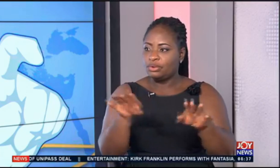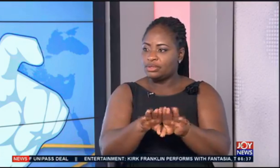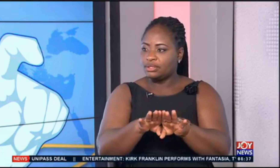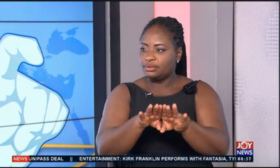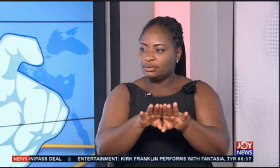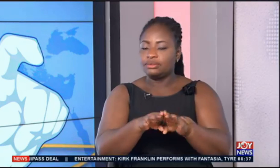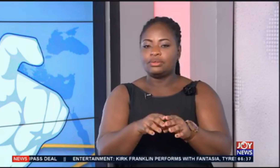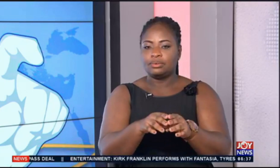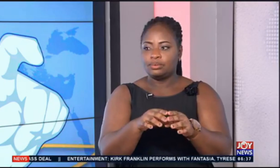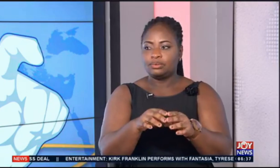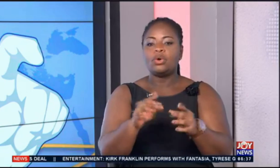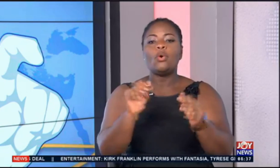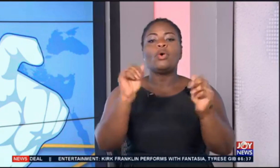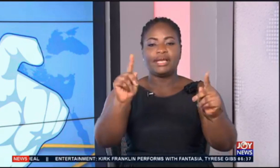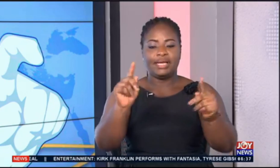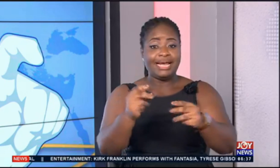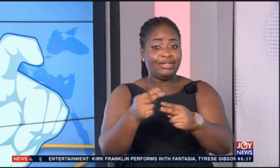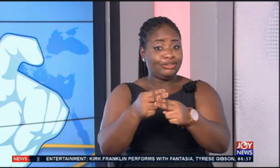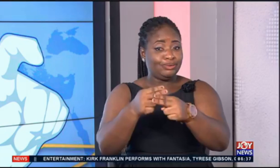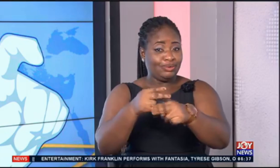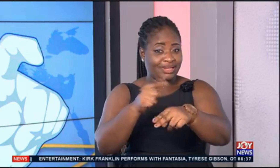Are we closing? Yeah, no, we're going for a break.